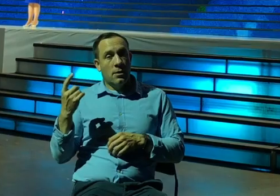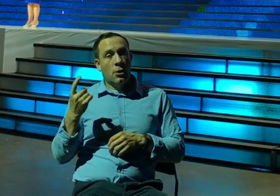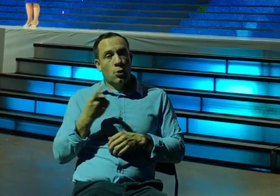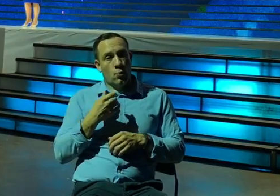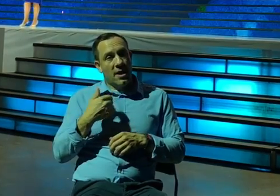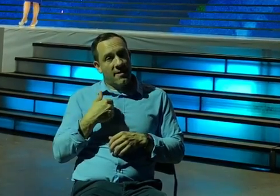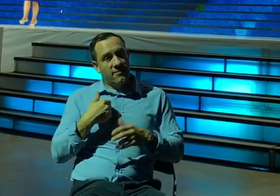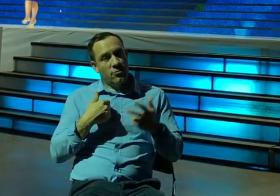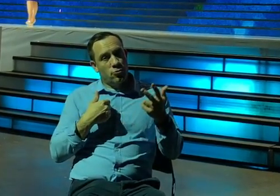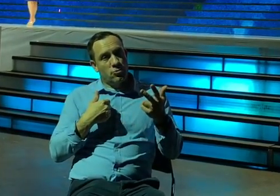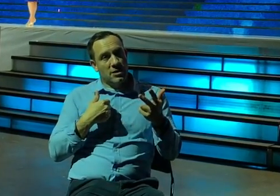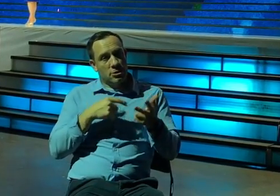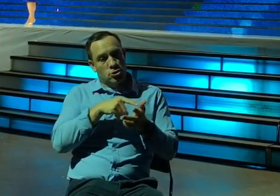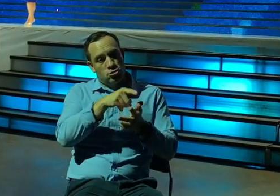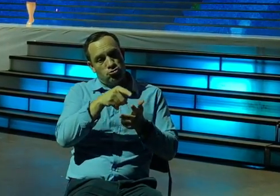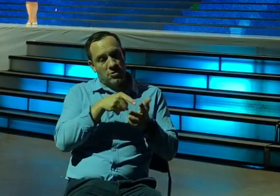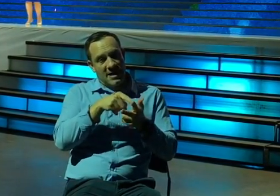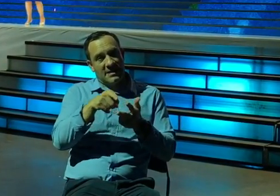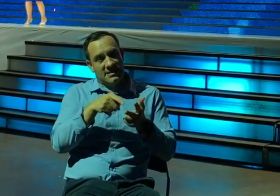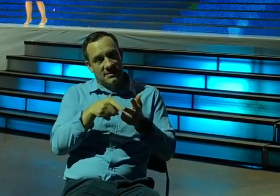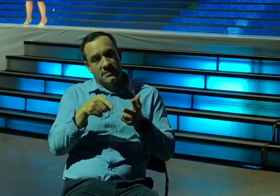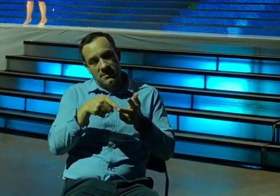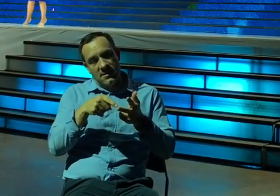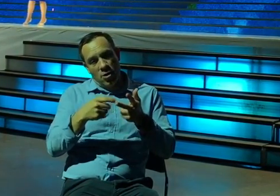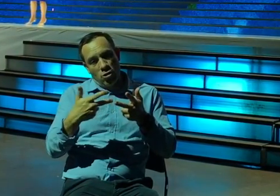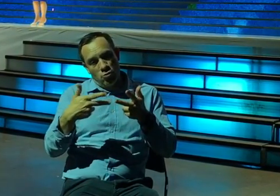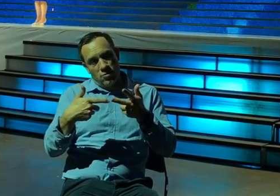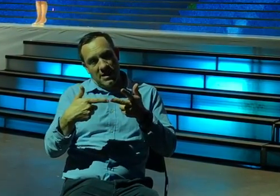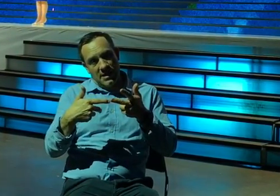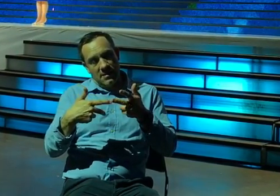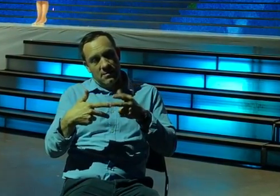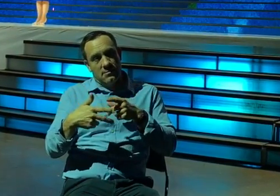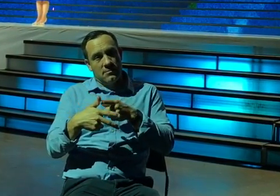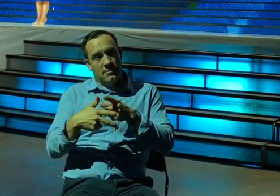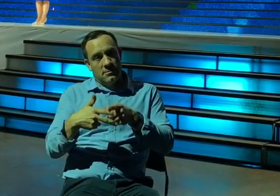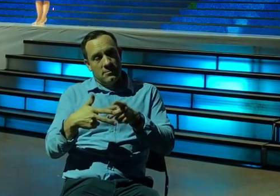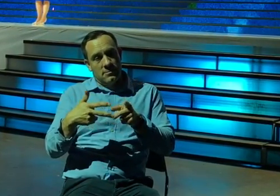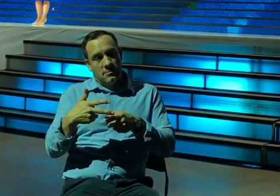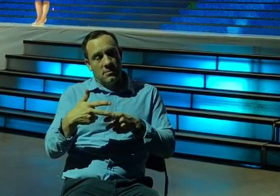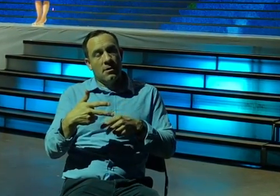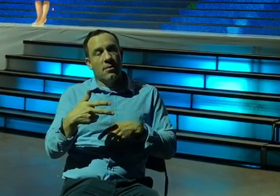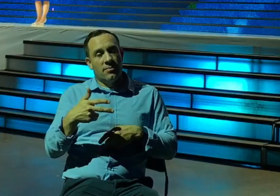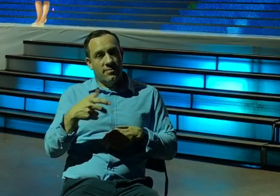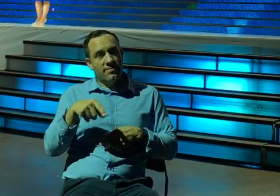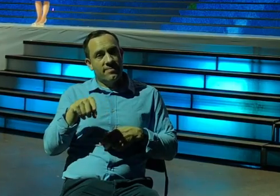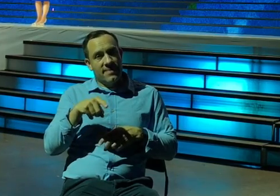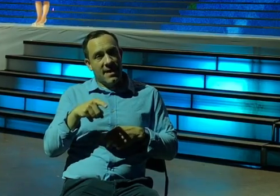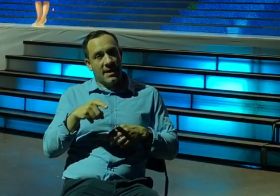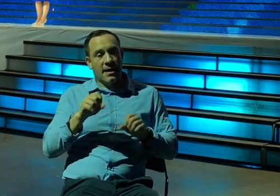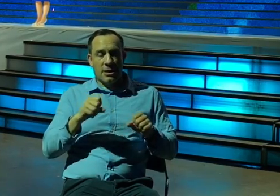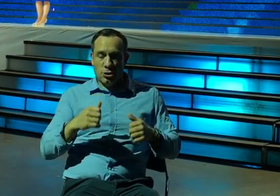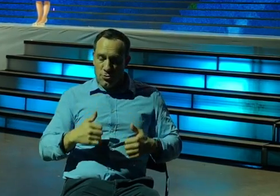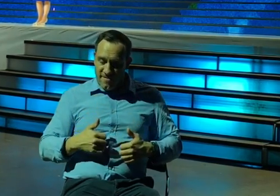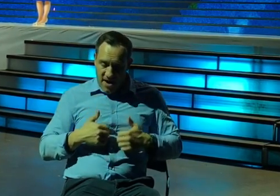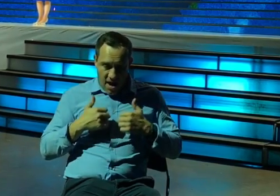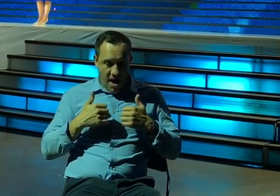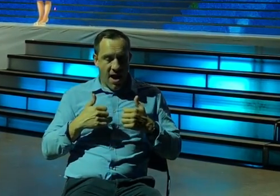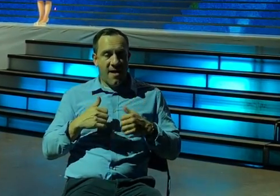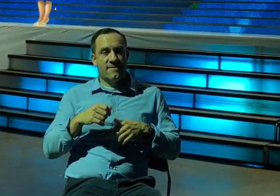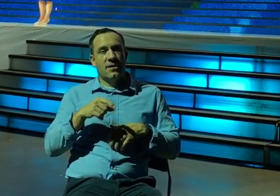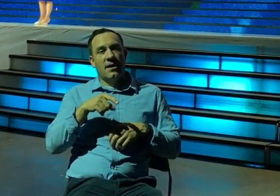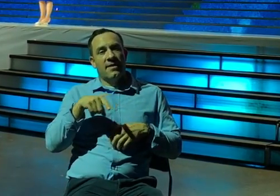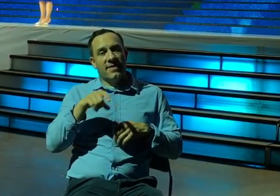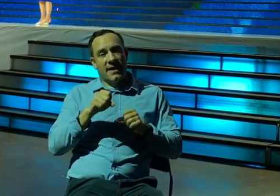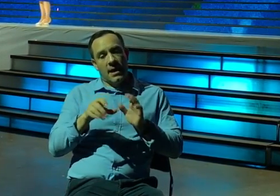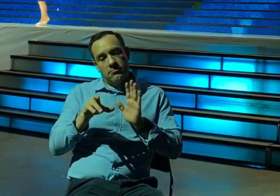3 strains of bifidobacterium in this as well. And they're again selected because of their survival ability, their ability to adhere to the